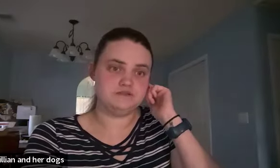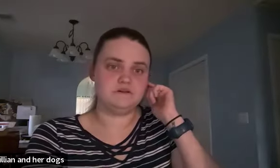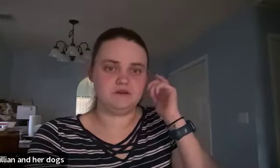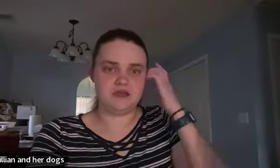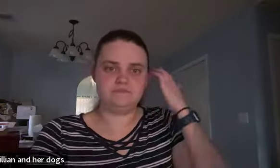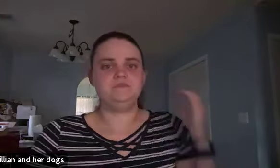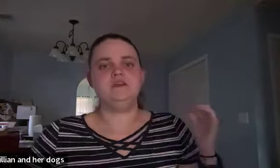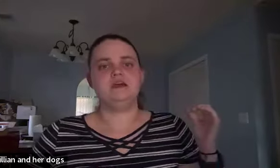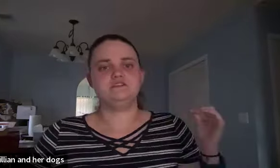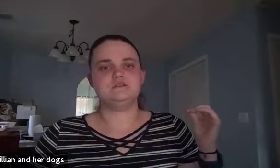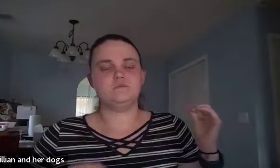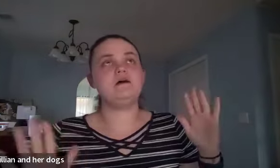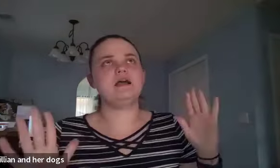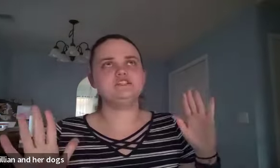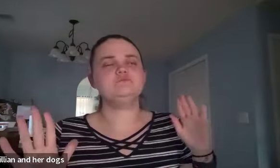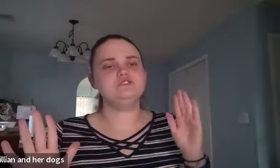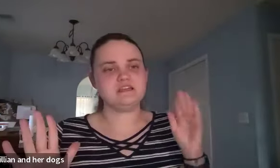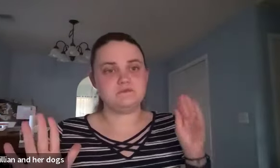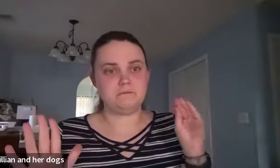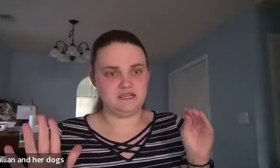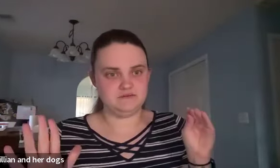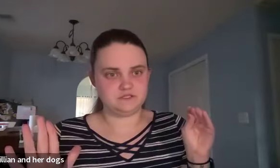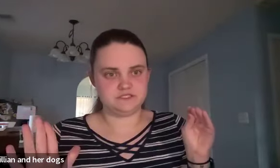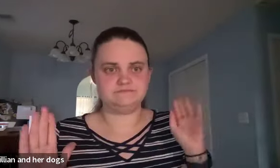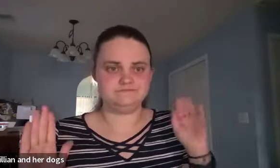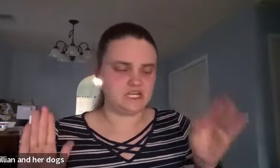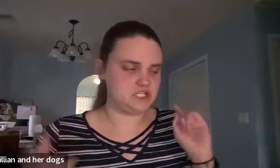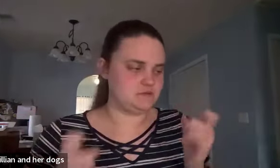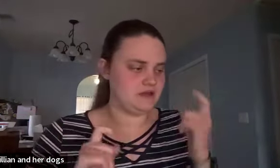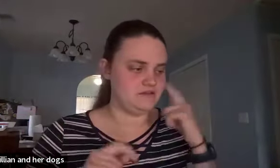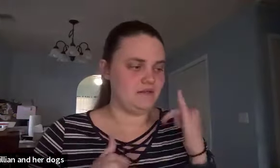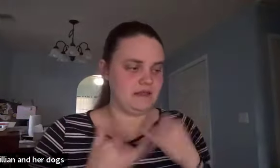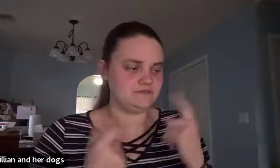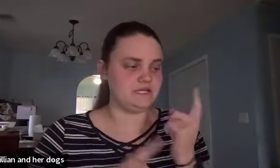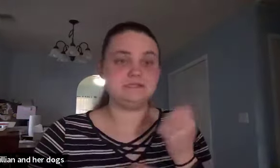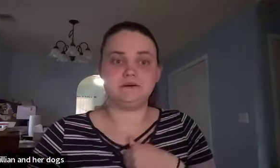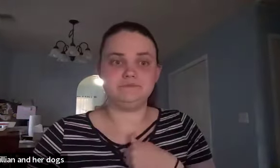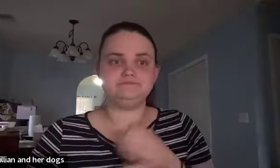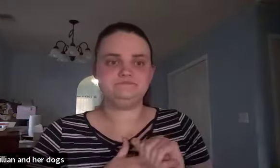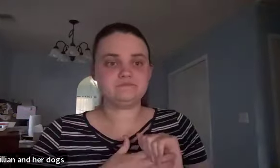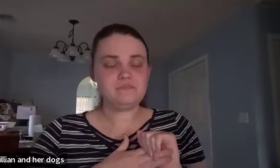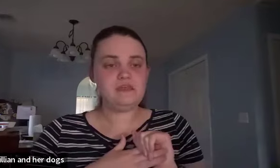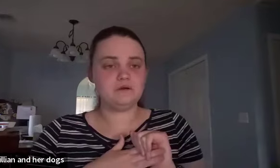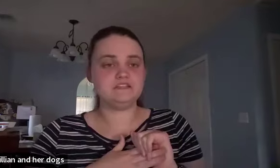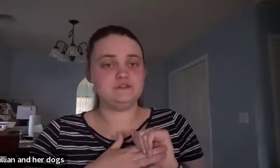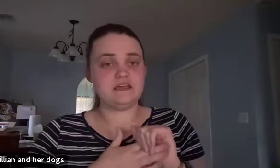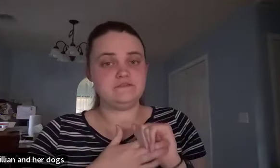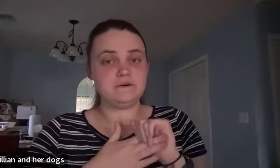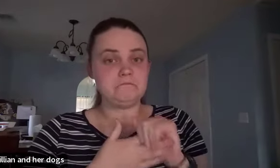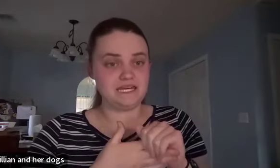dollars. Okay. And so actually, we'll do the sign for money first. I changed my mind on that last minute. Sorry. Okay, so the sign for